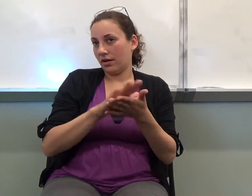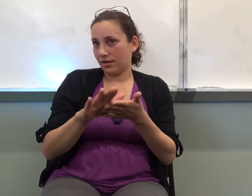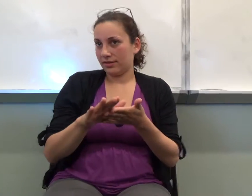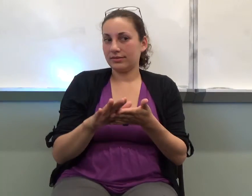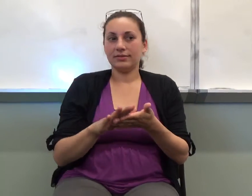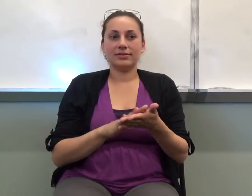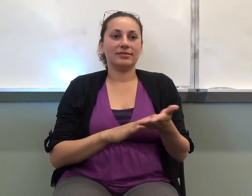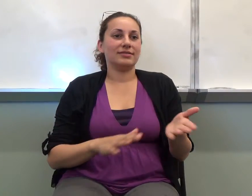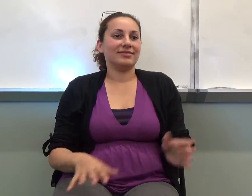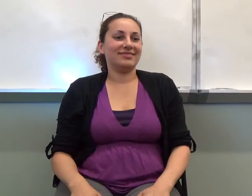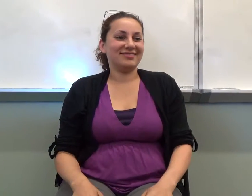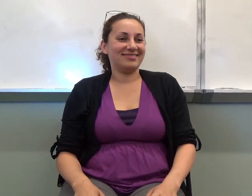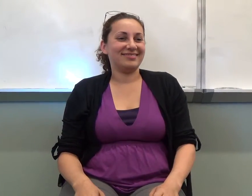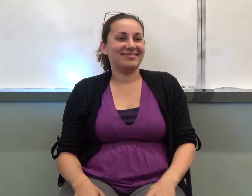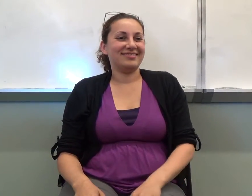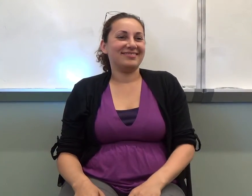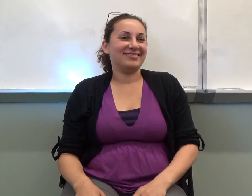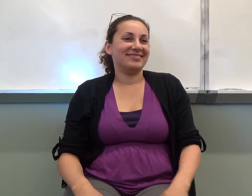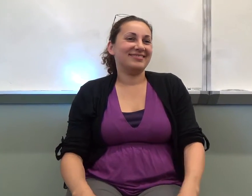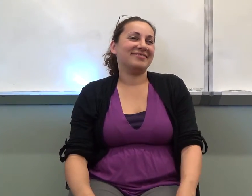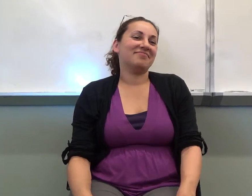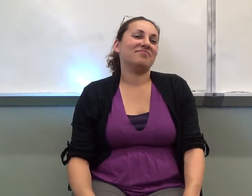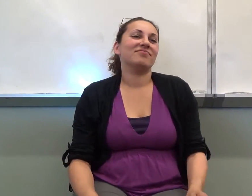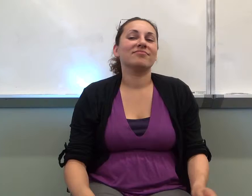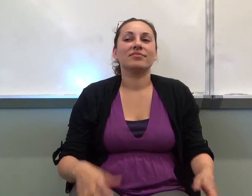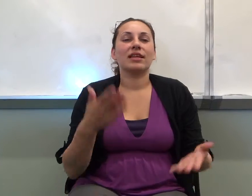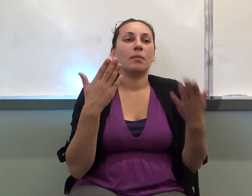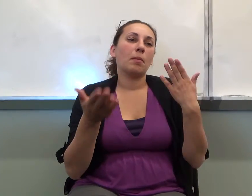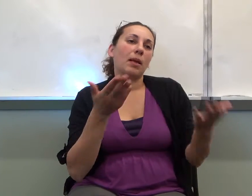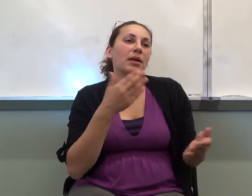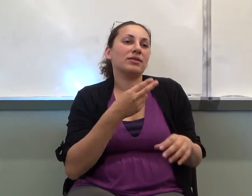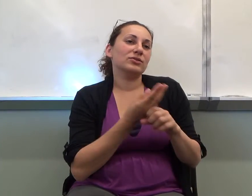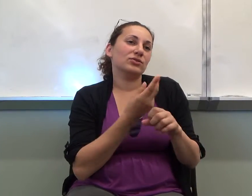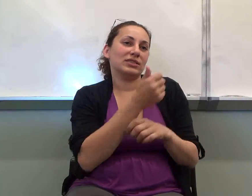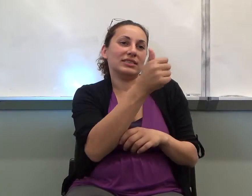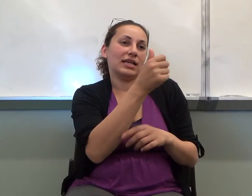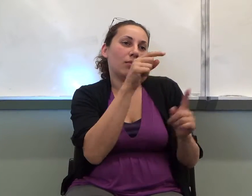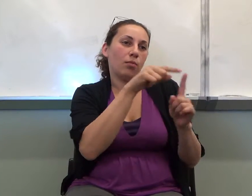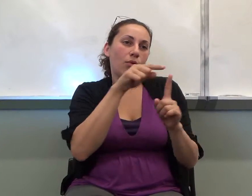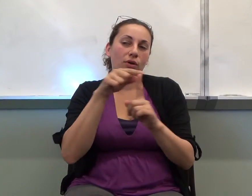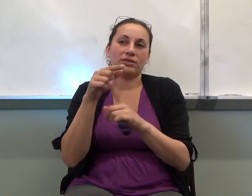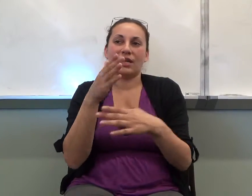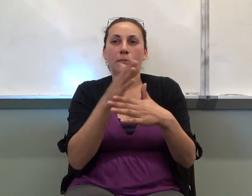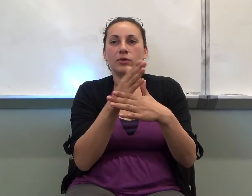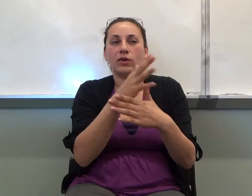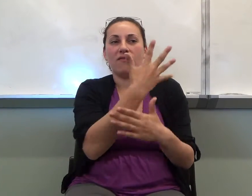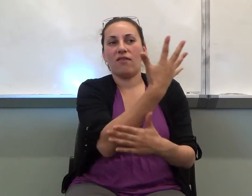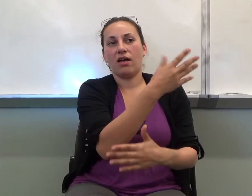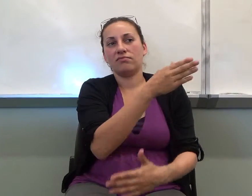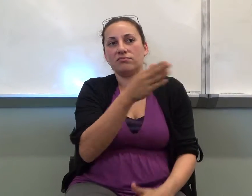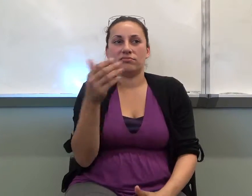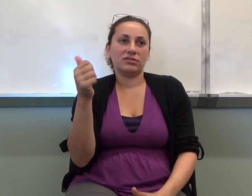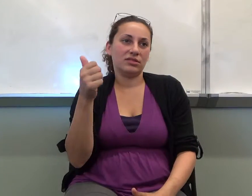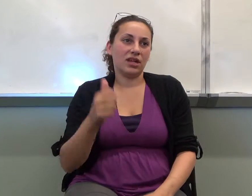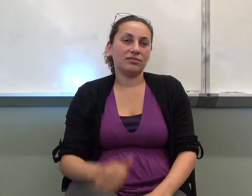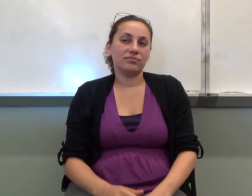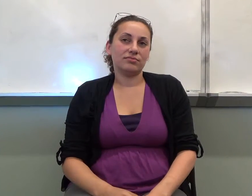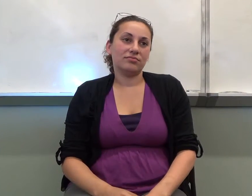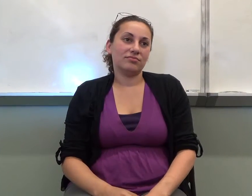to something like maybe 10 plots, 10 points, or something between 5 and 10 would be very nice. And people have patience for that. But